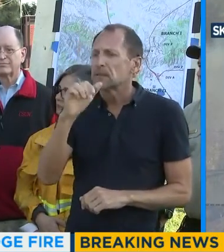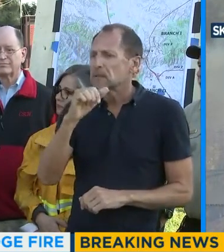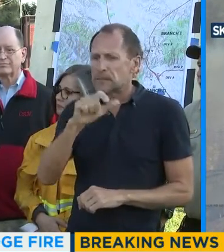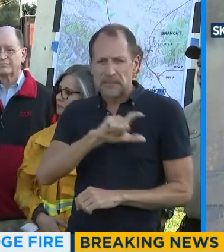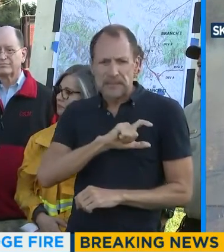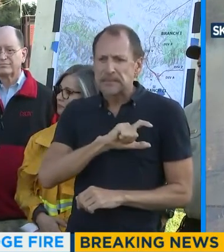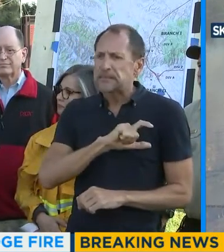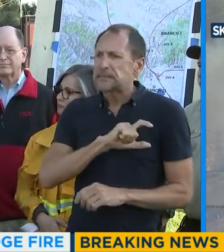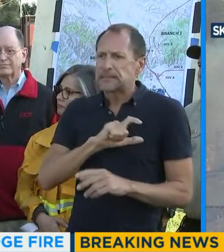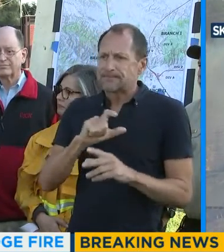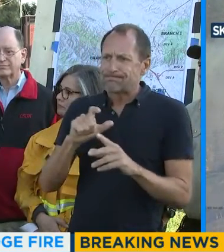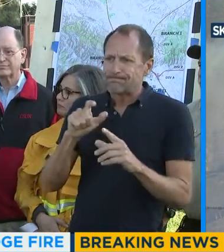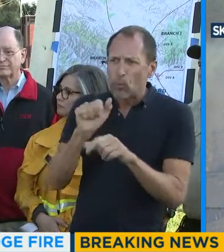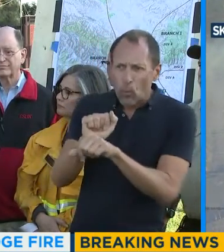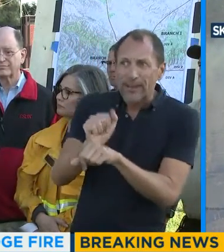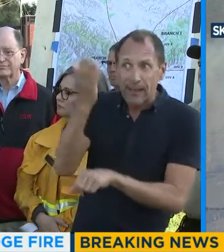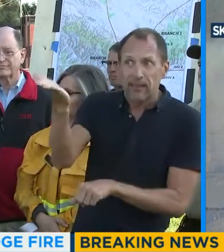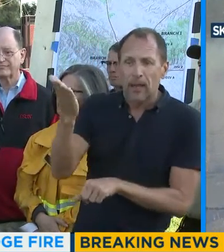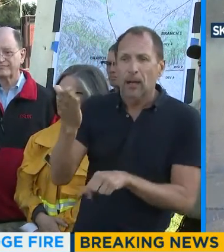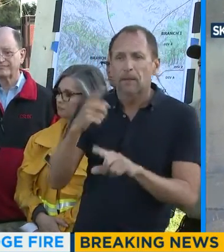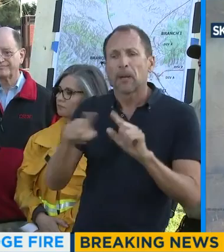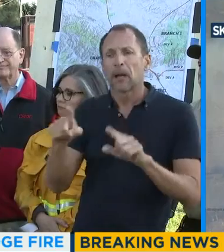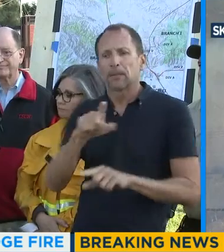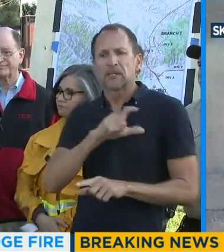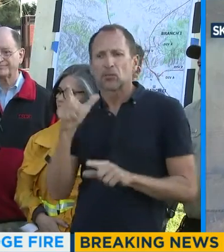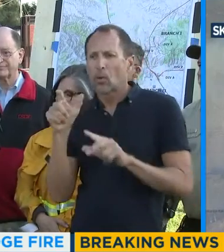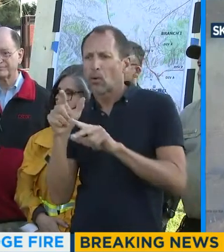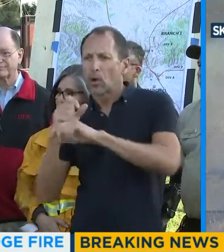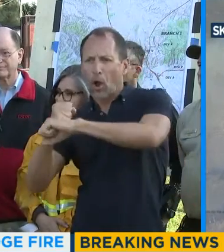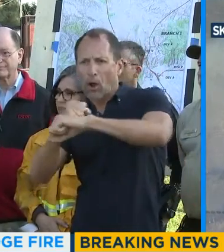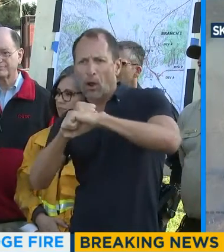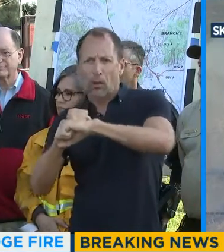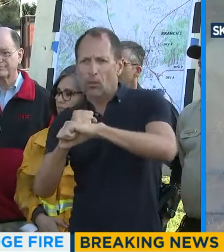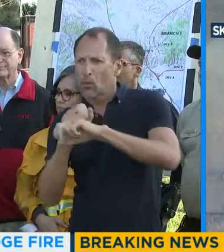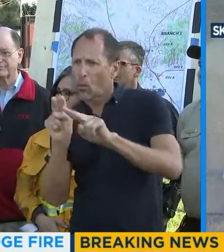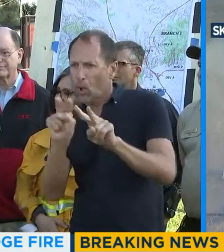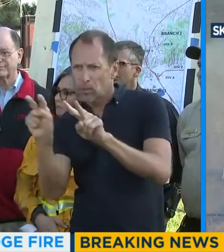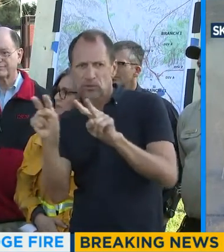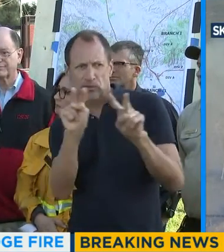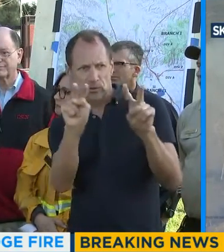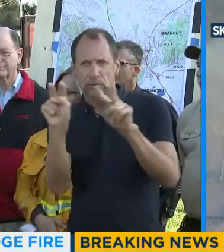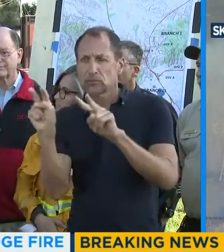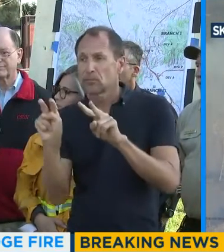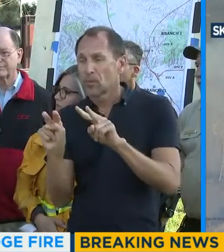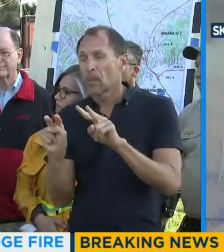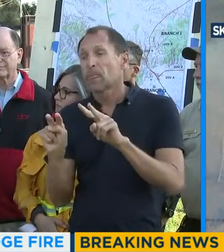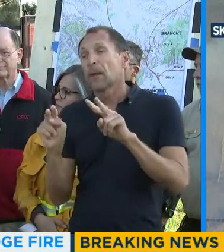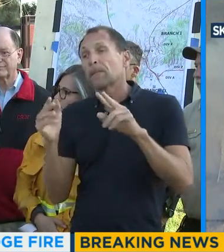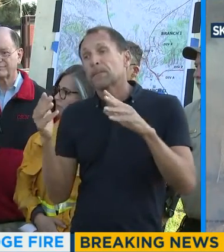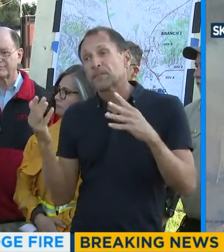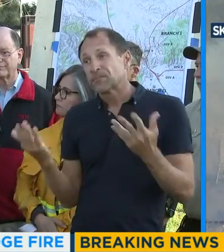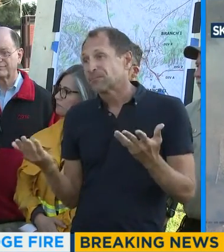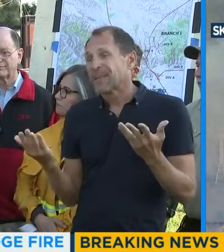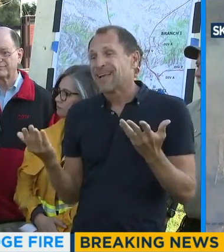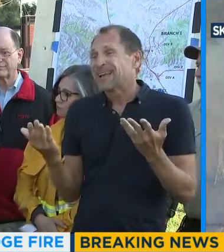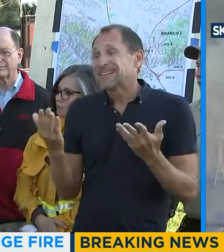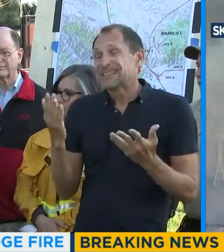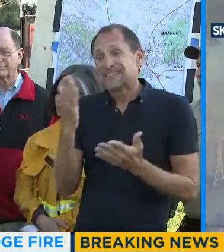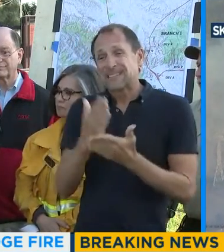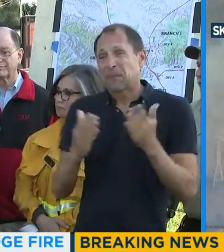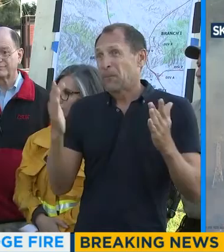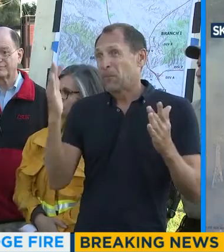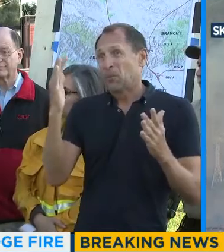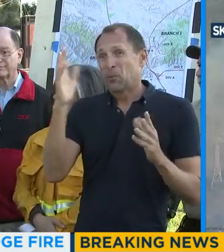to extinguish this blaze and the threat it poses to your house or home. In that, though, circumstances of looters or